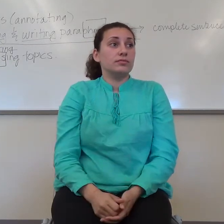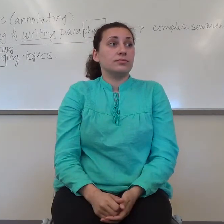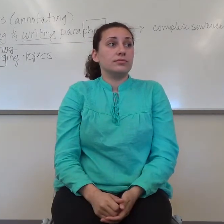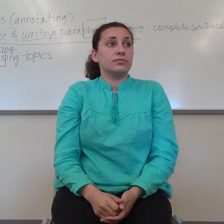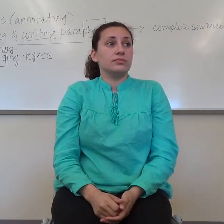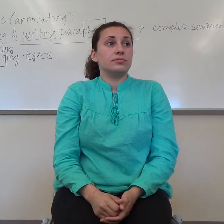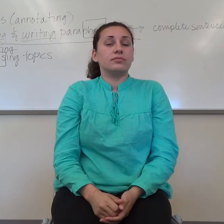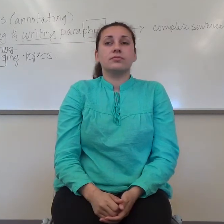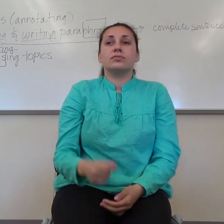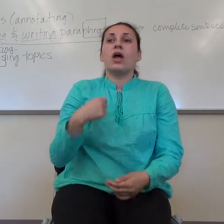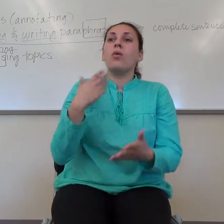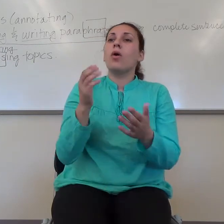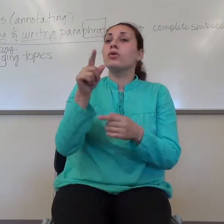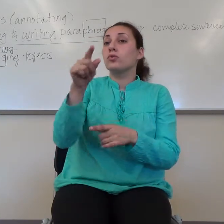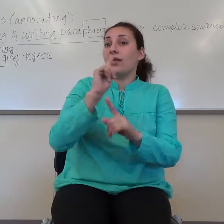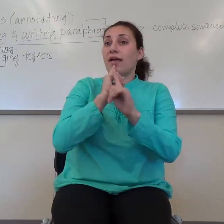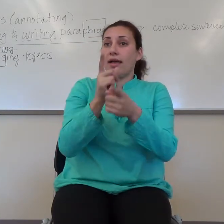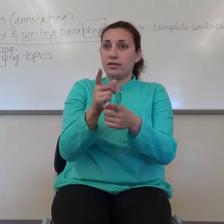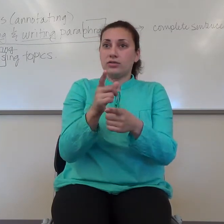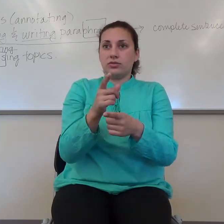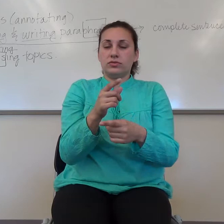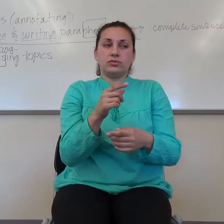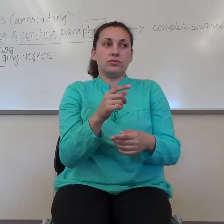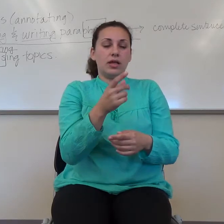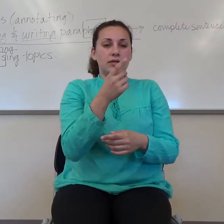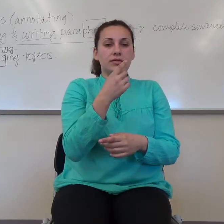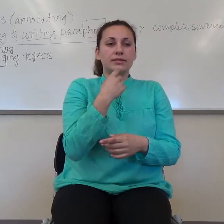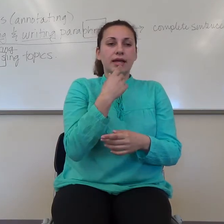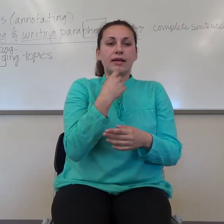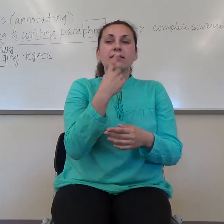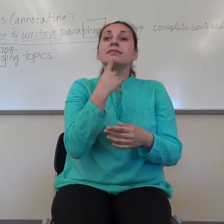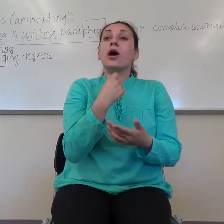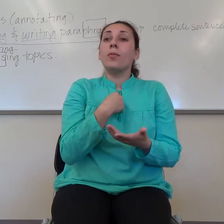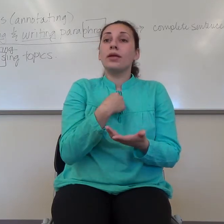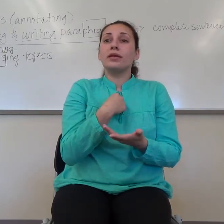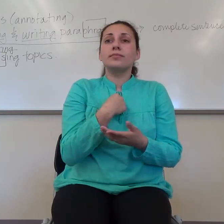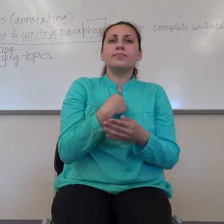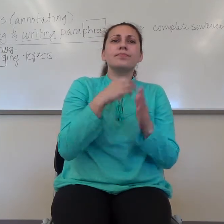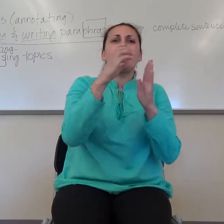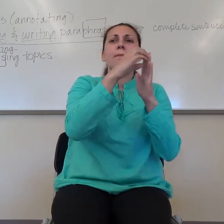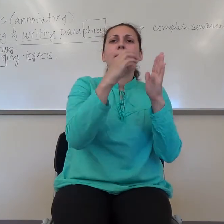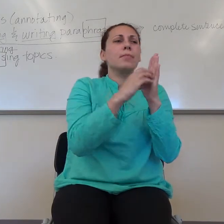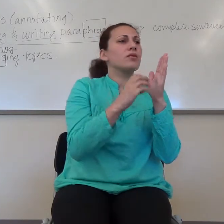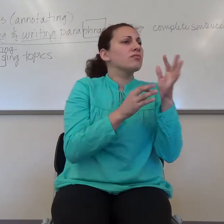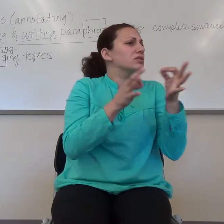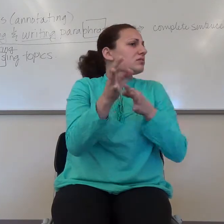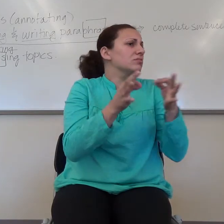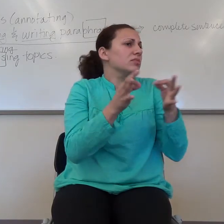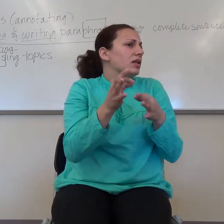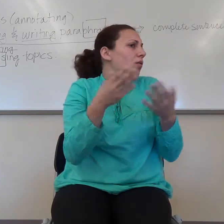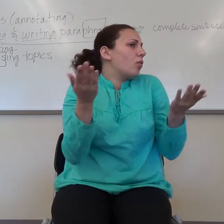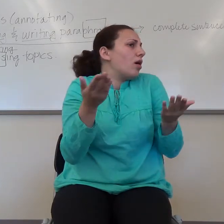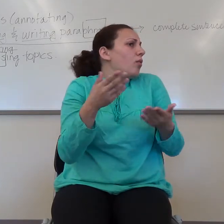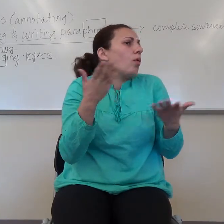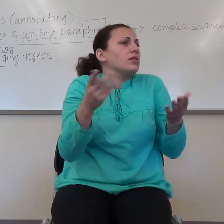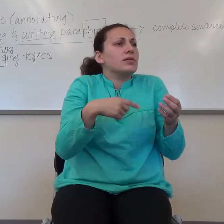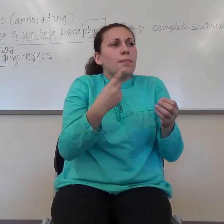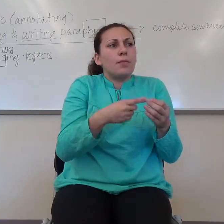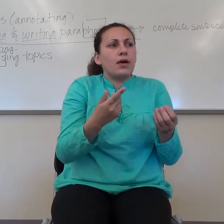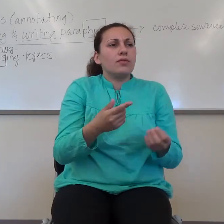answer for me. What is the topic? What is this paragraph about? Okay? In the one, remember the one about Mary Surratt